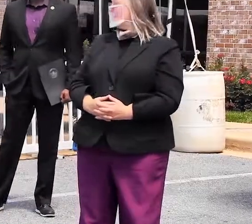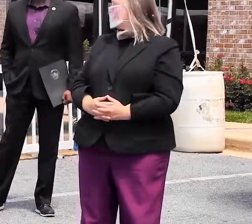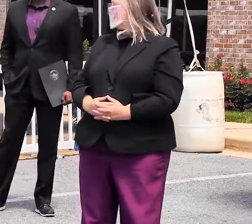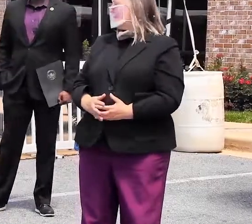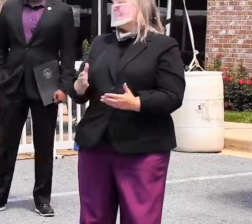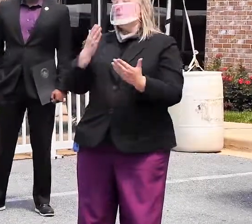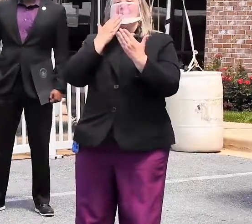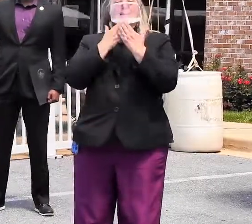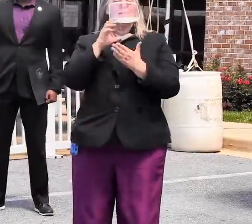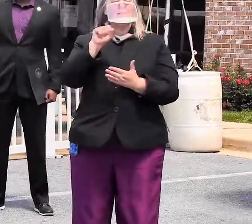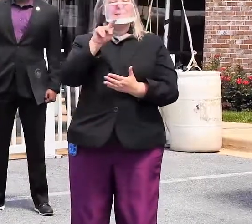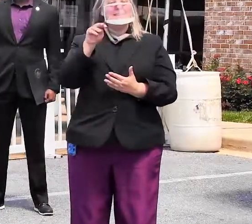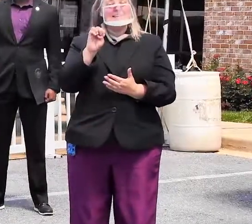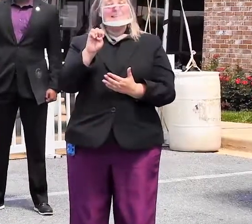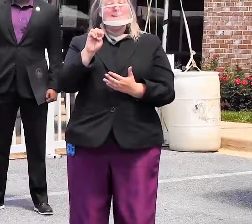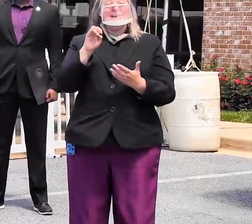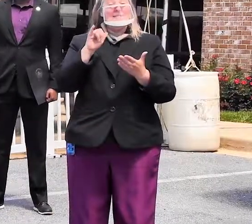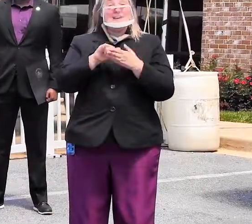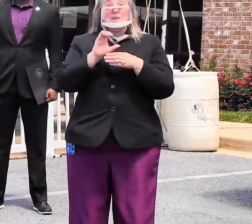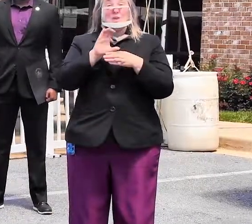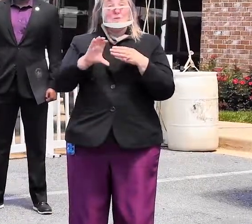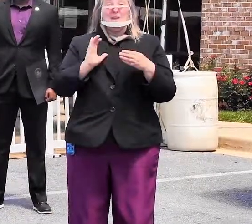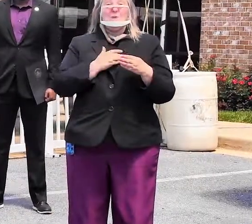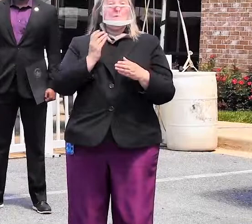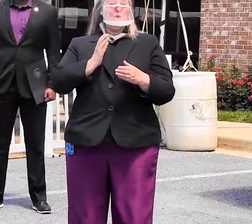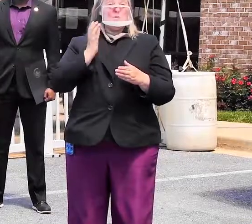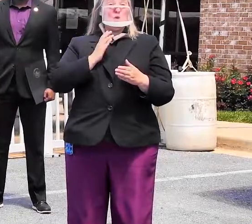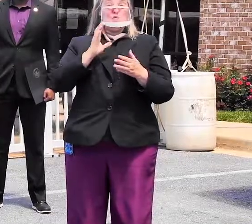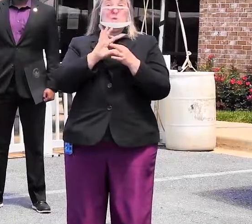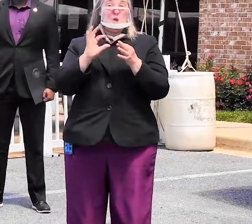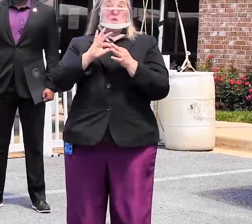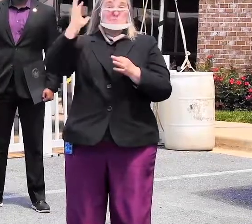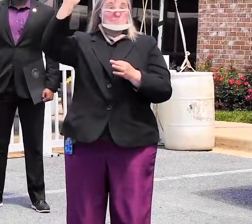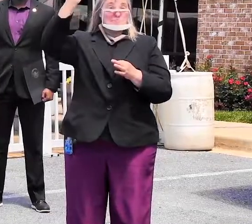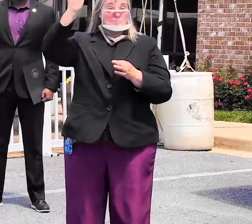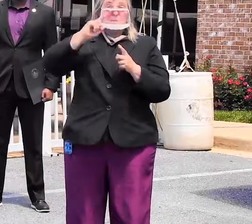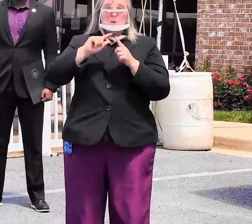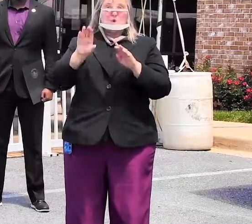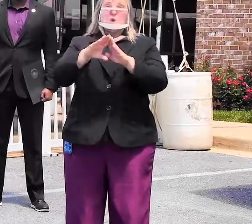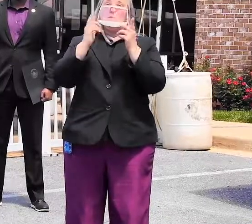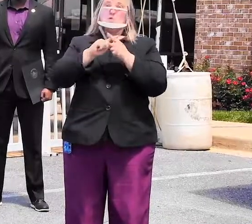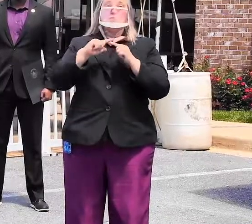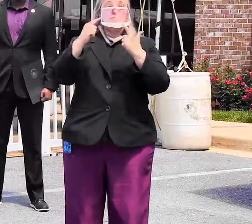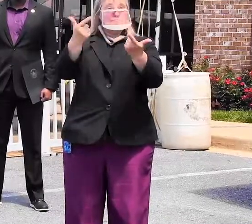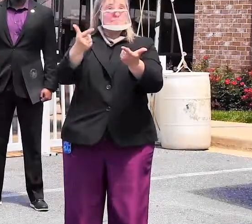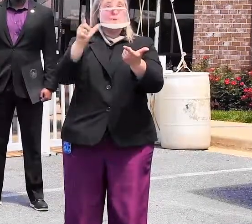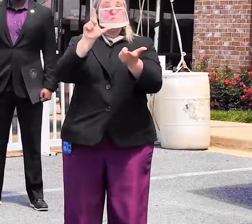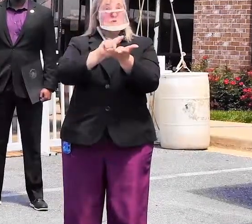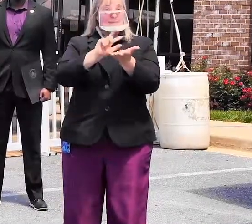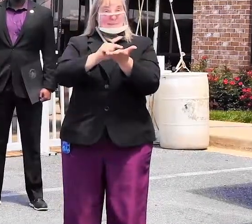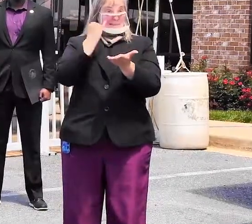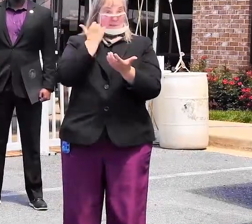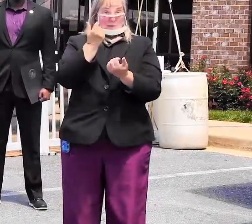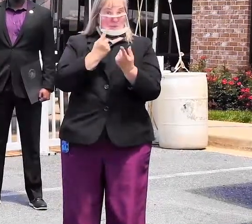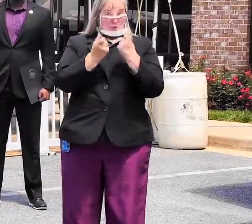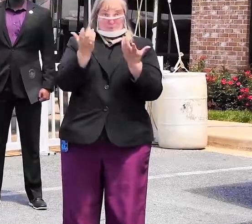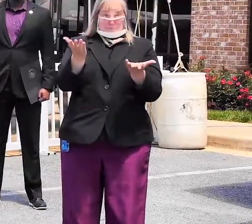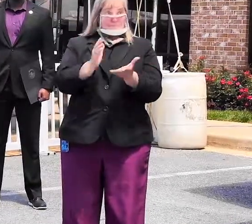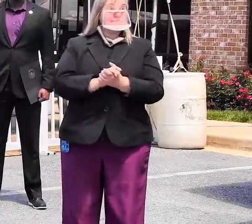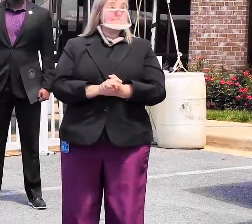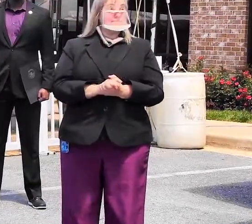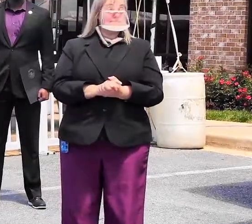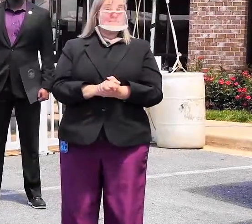Thank you, Stephanie. And now that concludes our formal remarks, but we're going to open it up to the press if there are any questions.